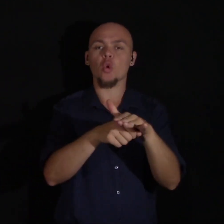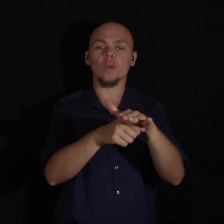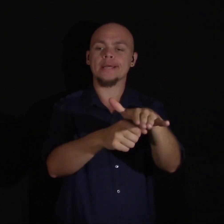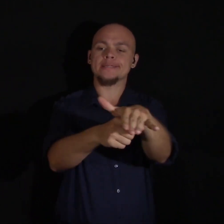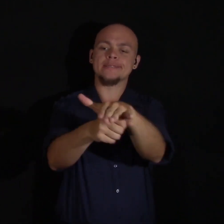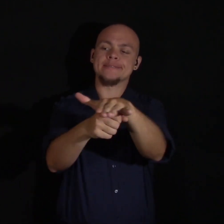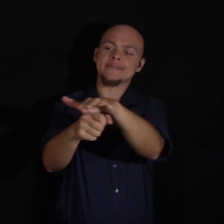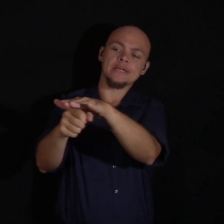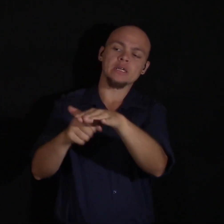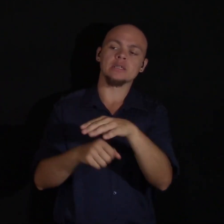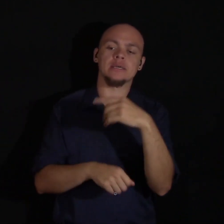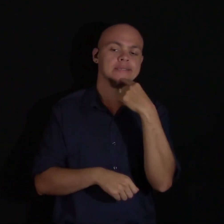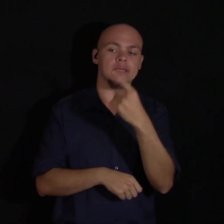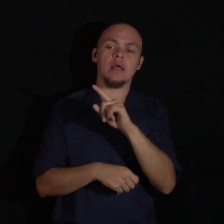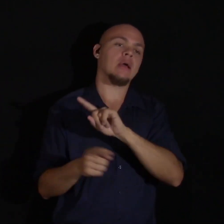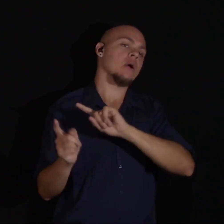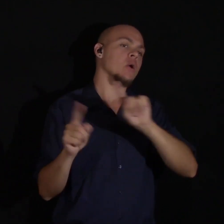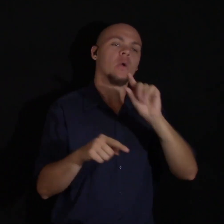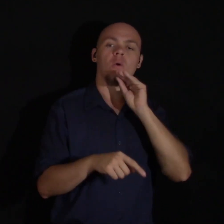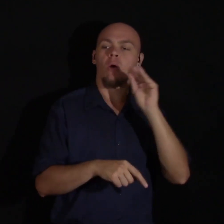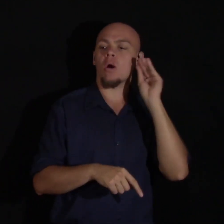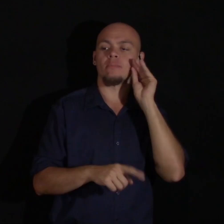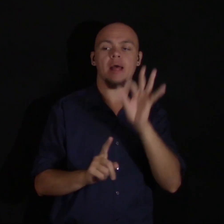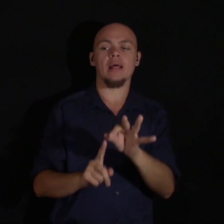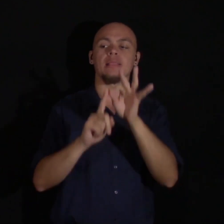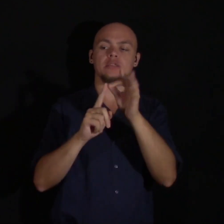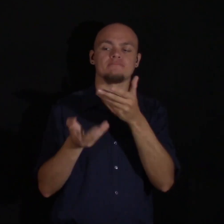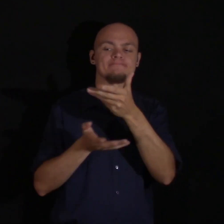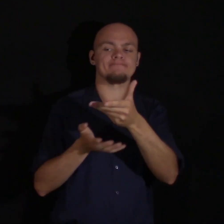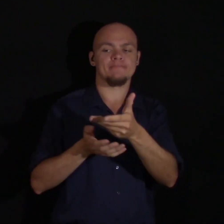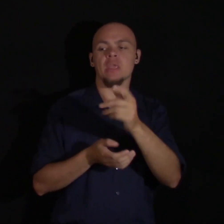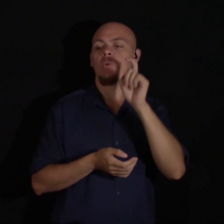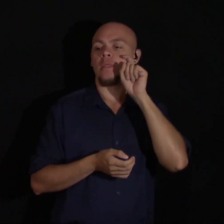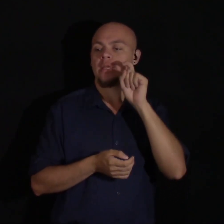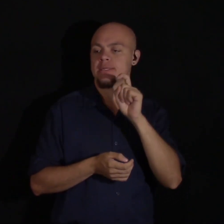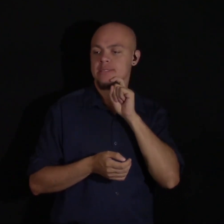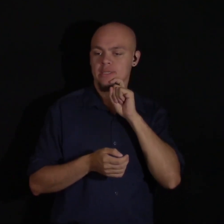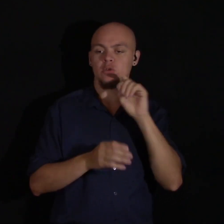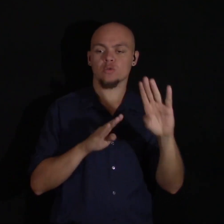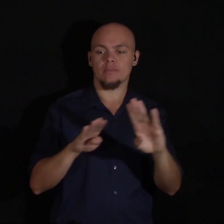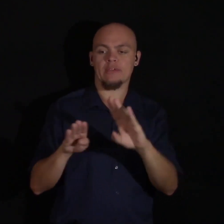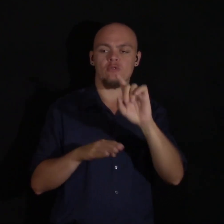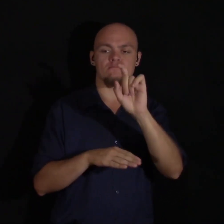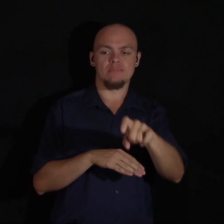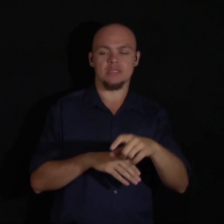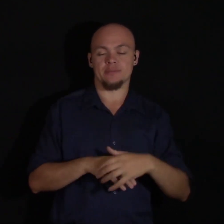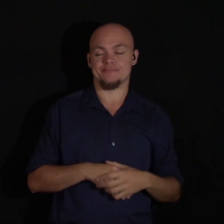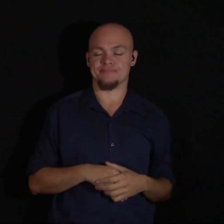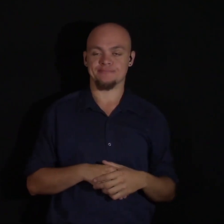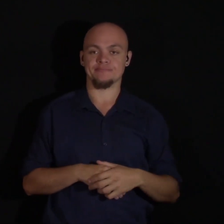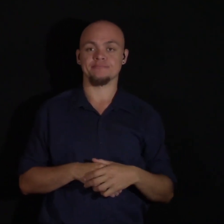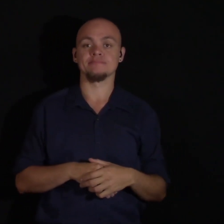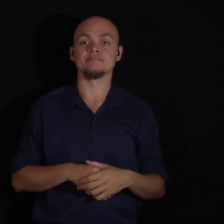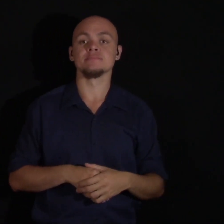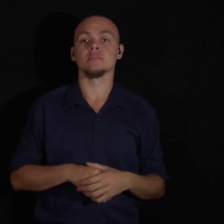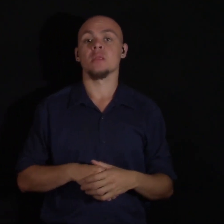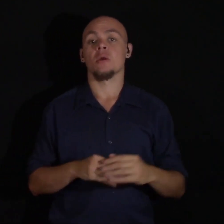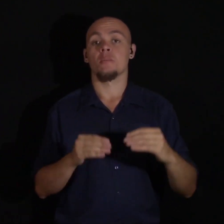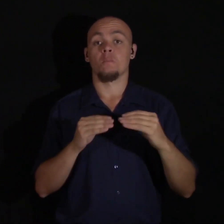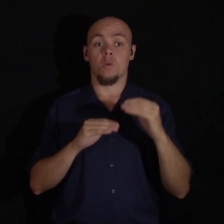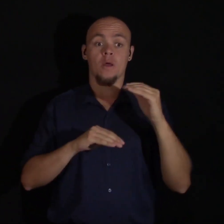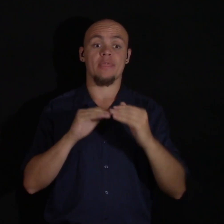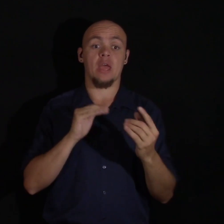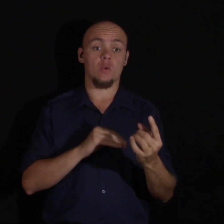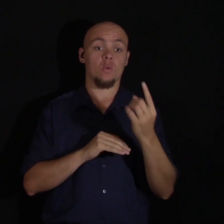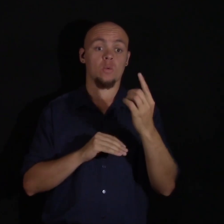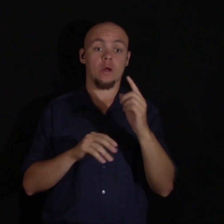and told that they would not be taken home unless they engaged in sexual acts. And we've also had more than one report of a